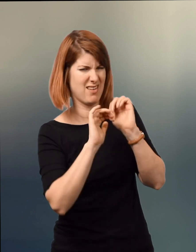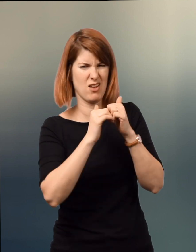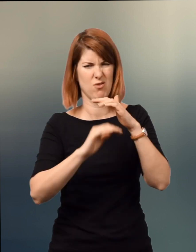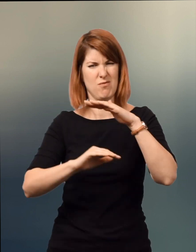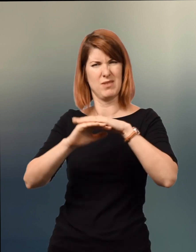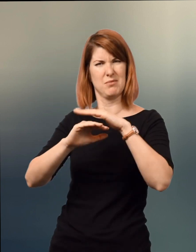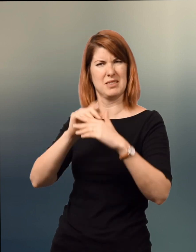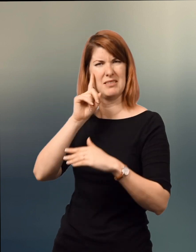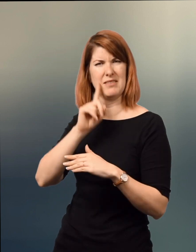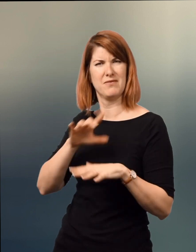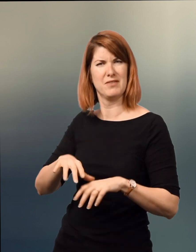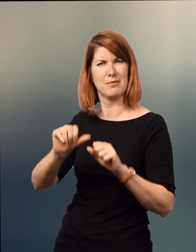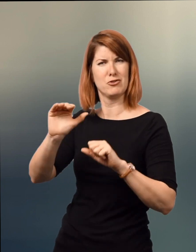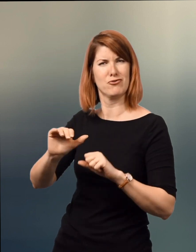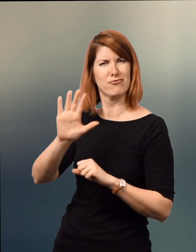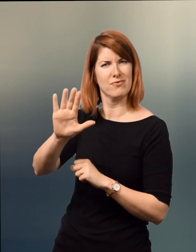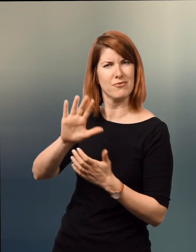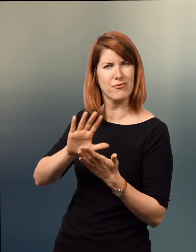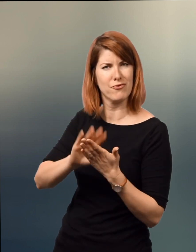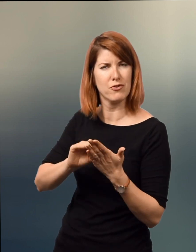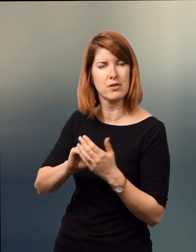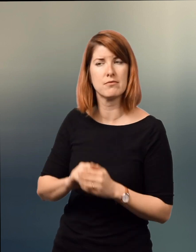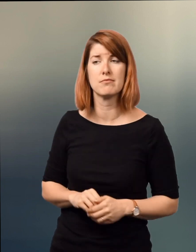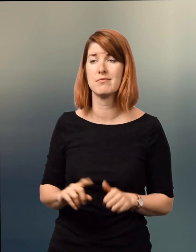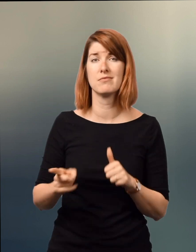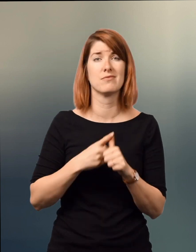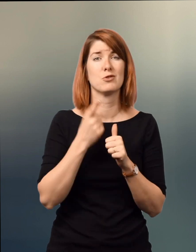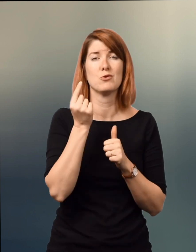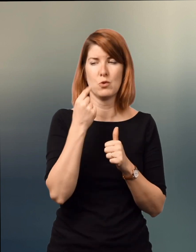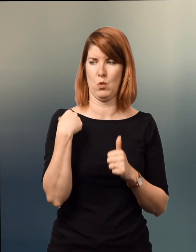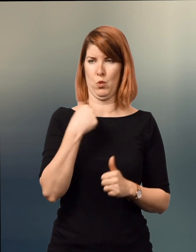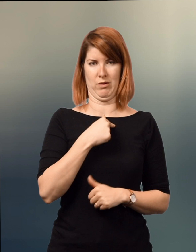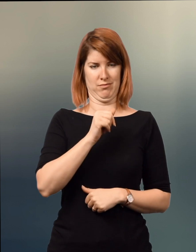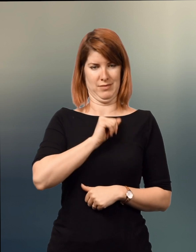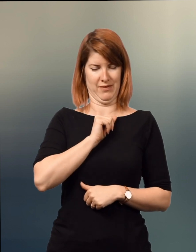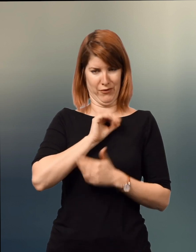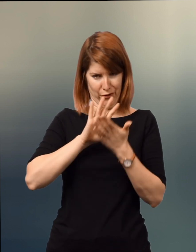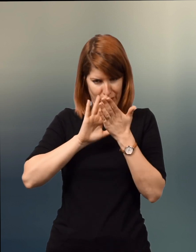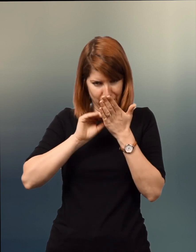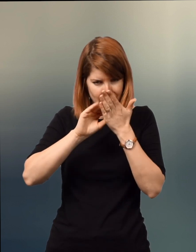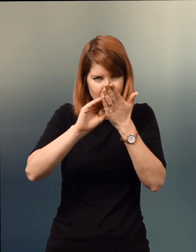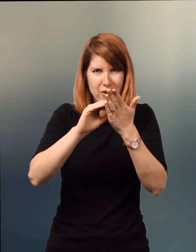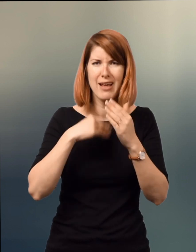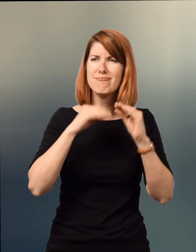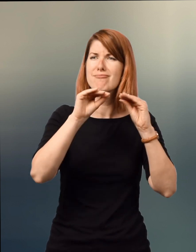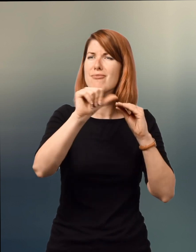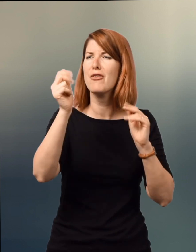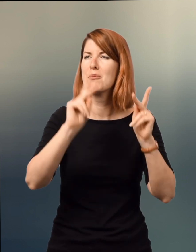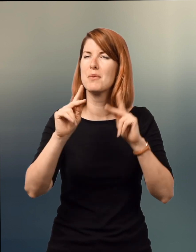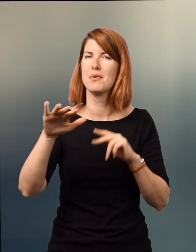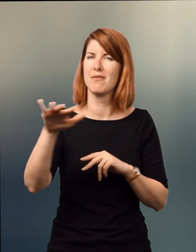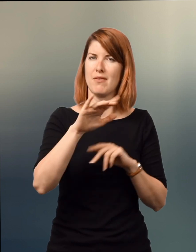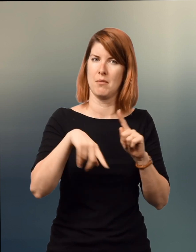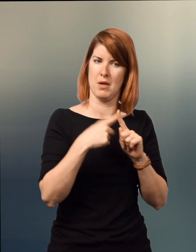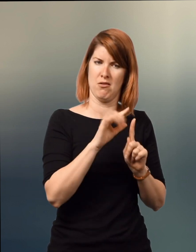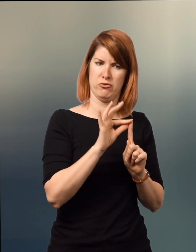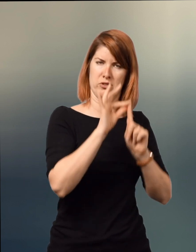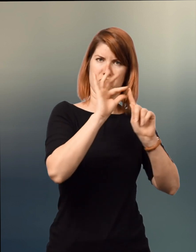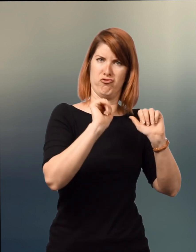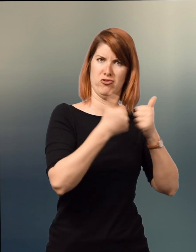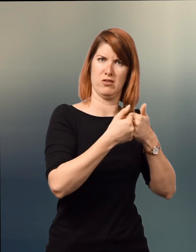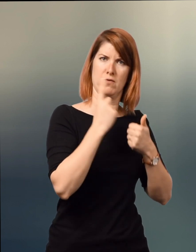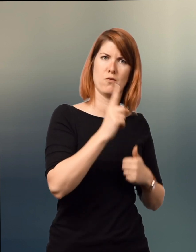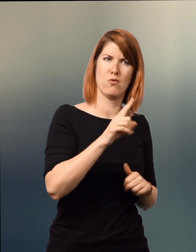maximize learning in deaf adopted children? The first way is by educating ourselves and others about these unique challenges that